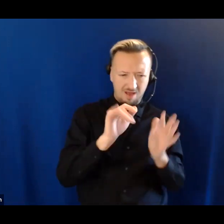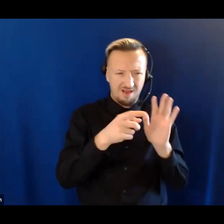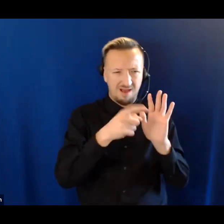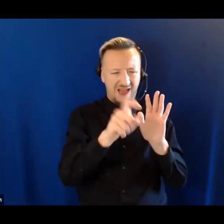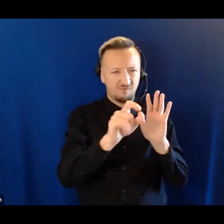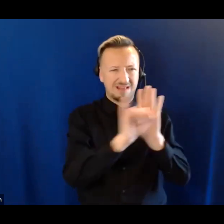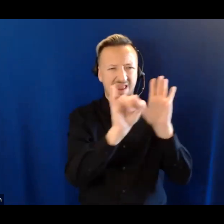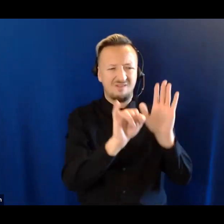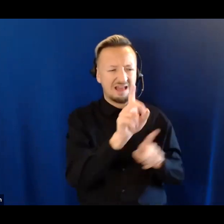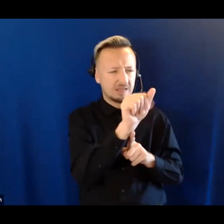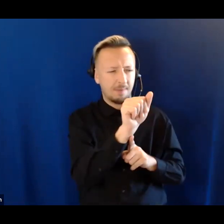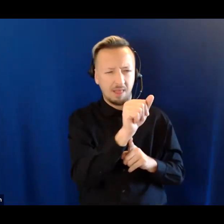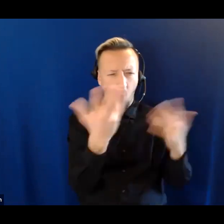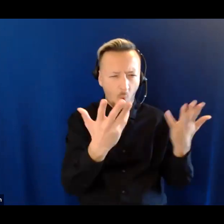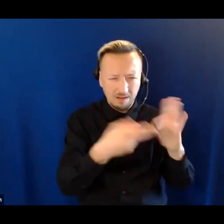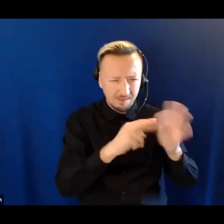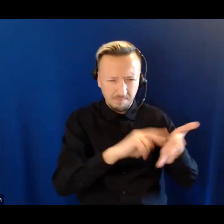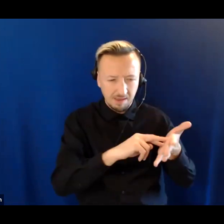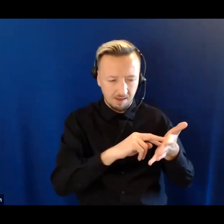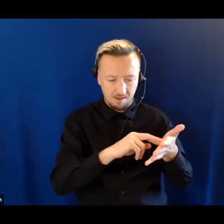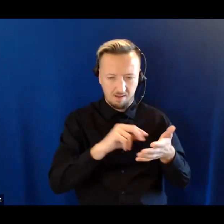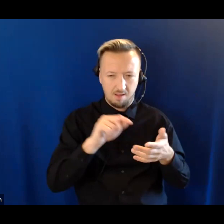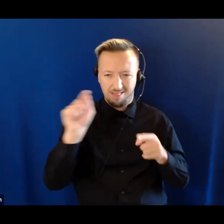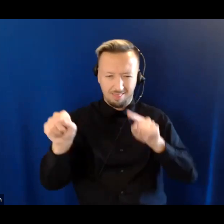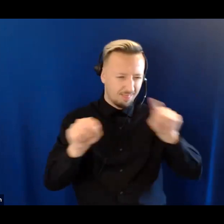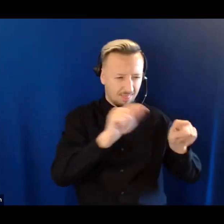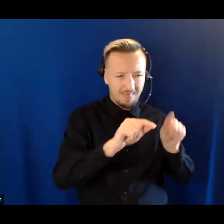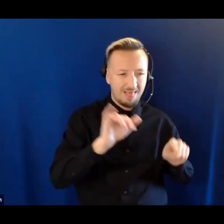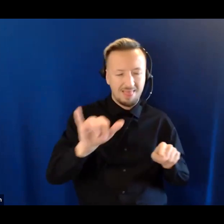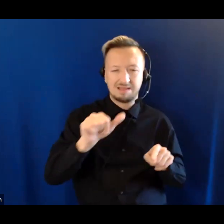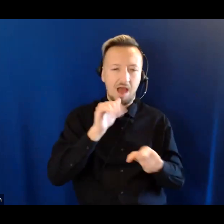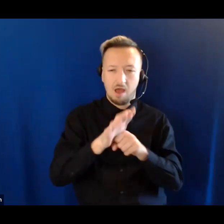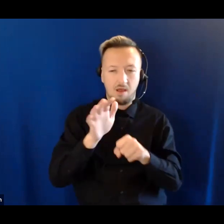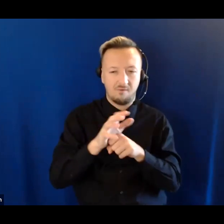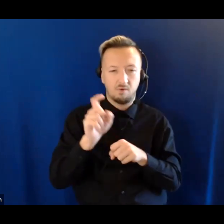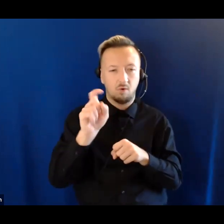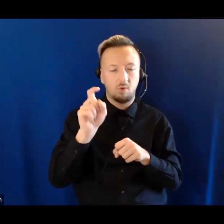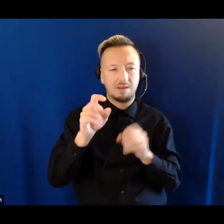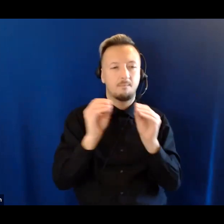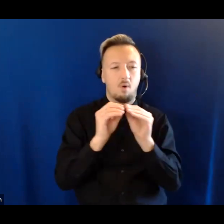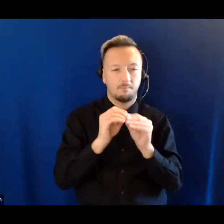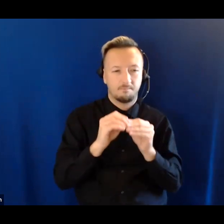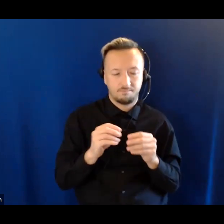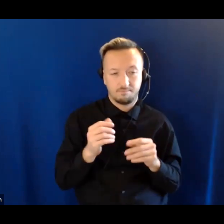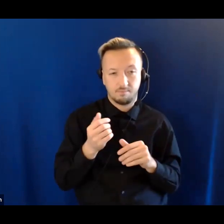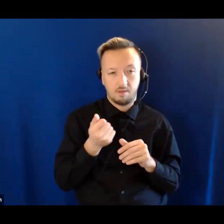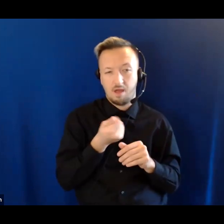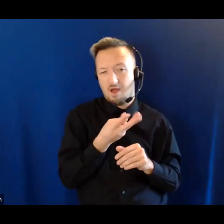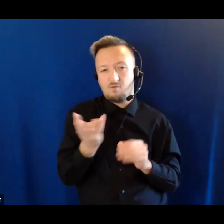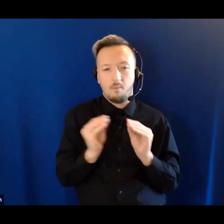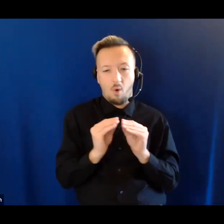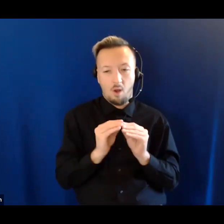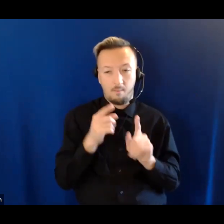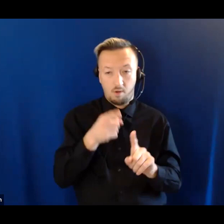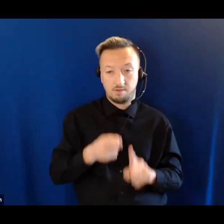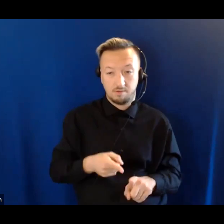us is not going to get us to the point that we need to be at. A couple more points that I should make. And one of the ways